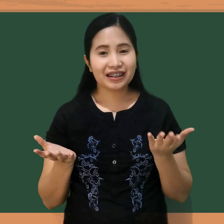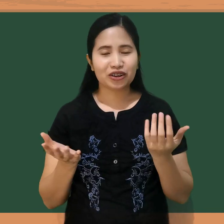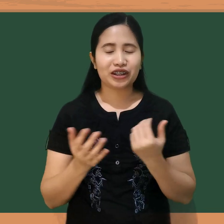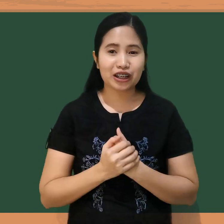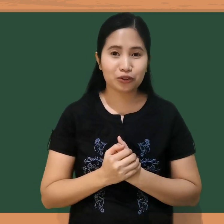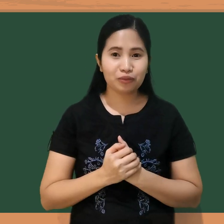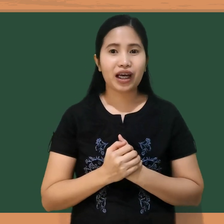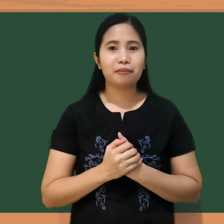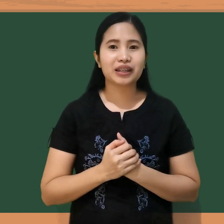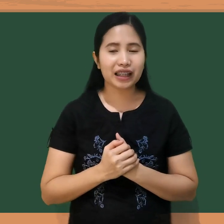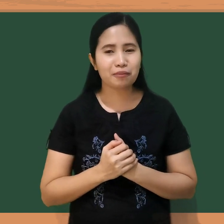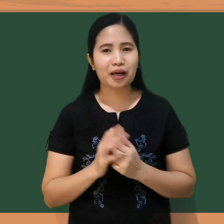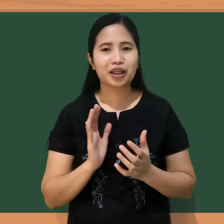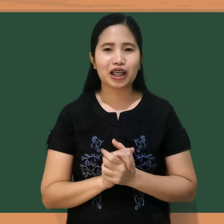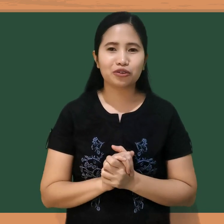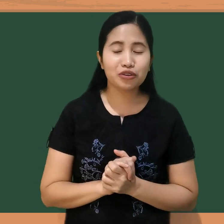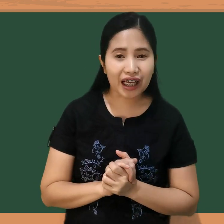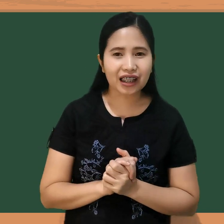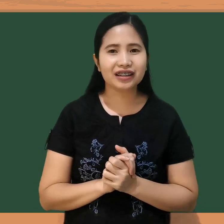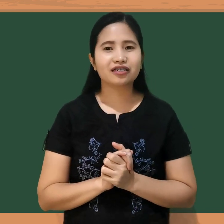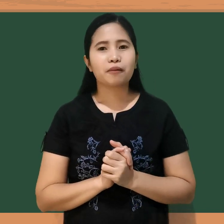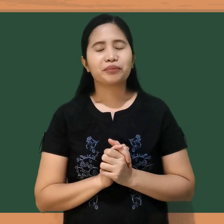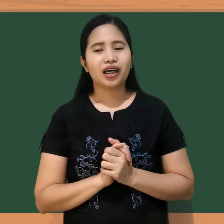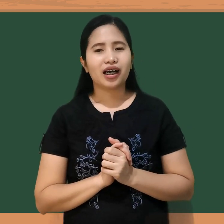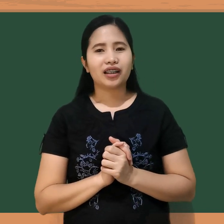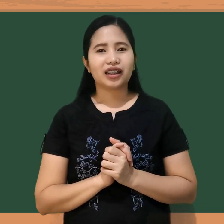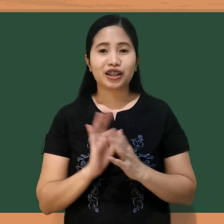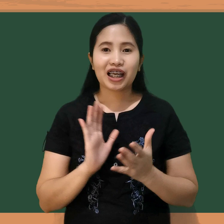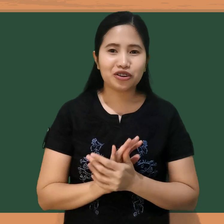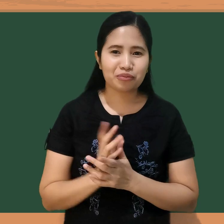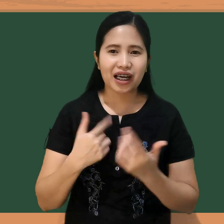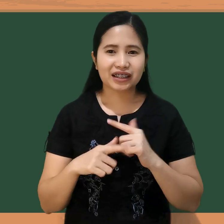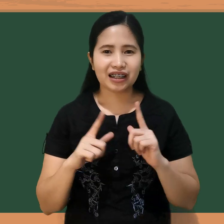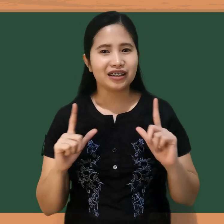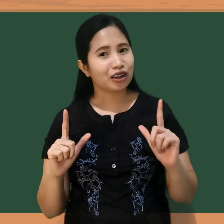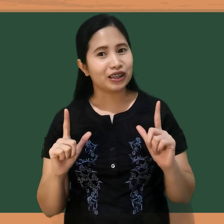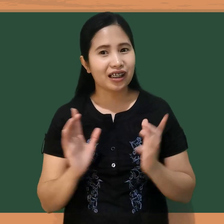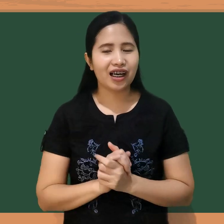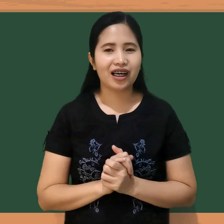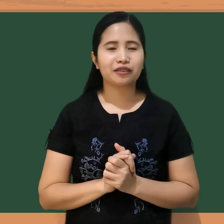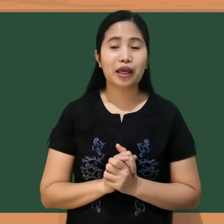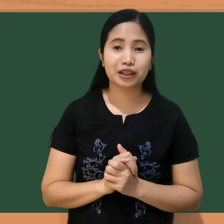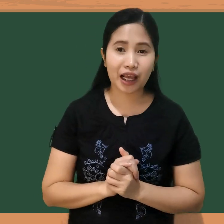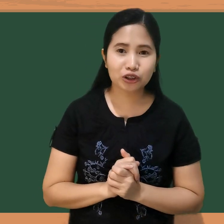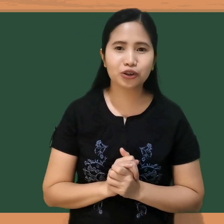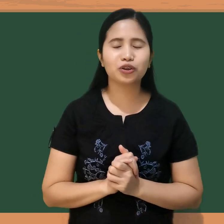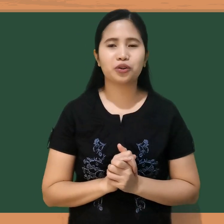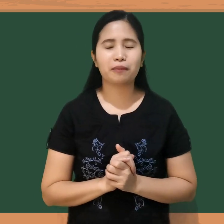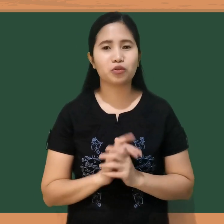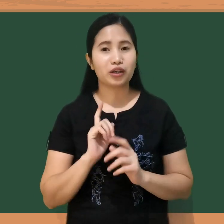Okay, so thank you. Sana marami kayong natutunan at naintindihan niyo yung mga sign language sign expressions. So yan, kung meron